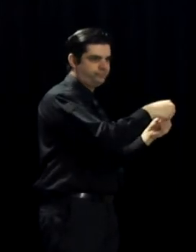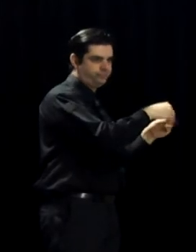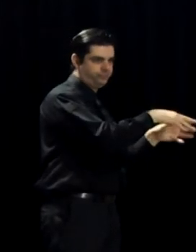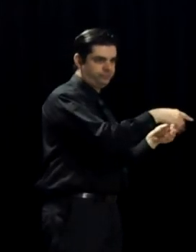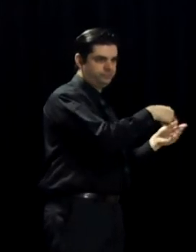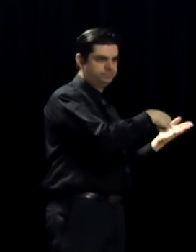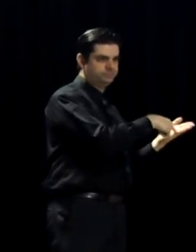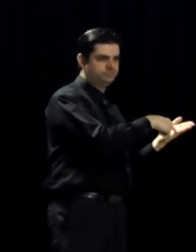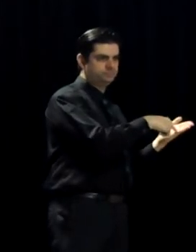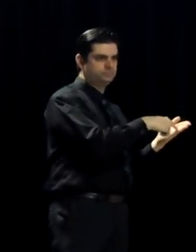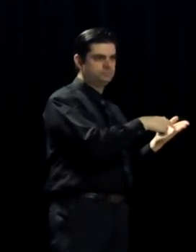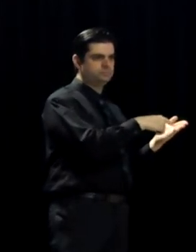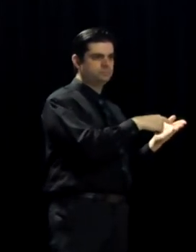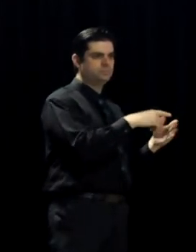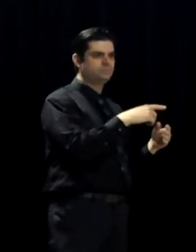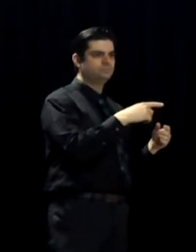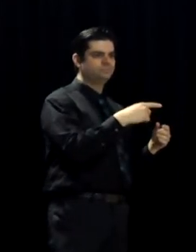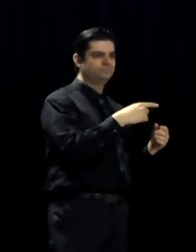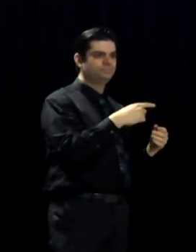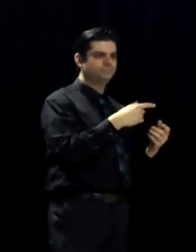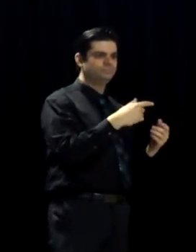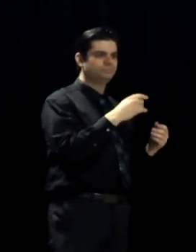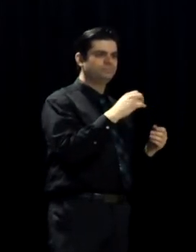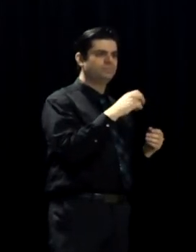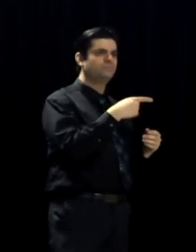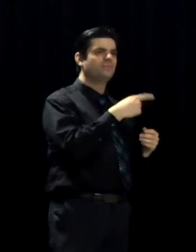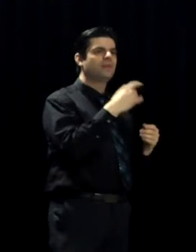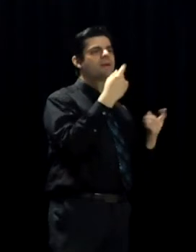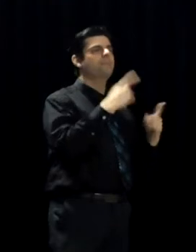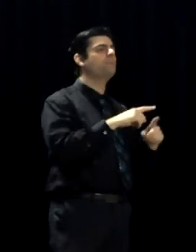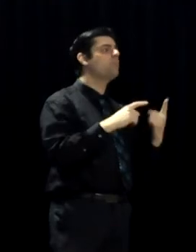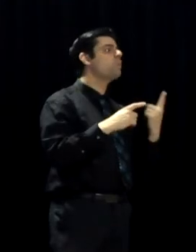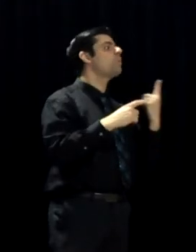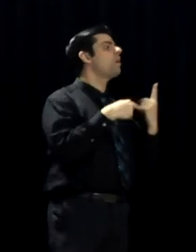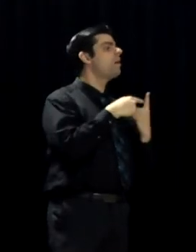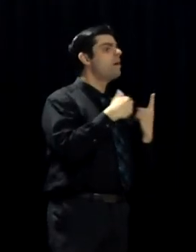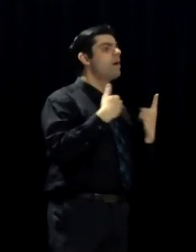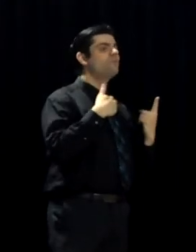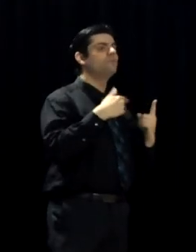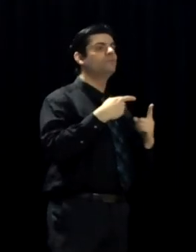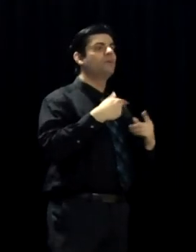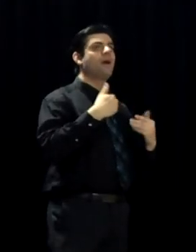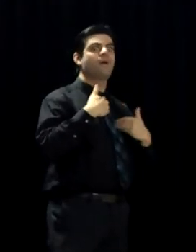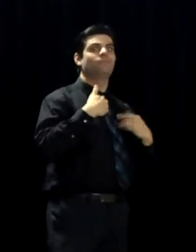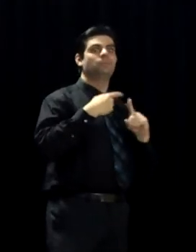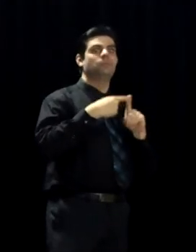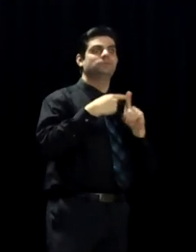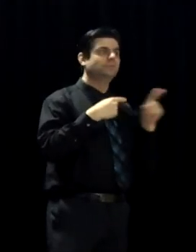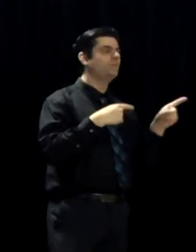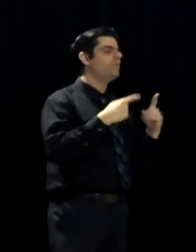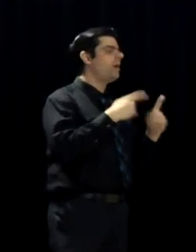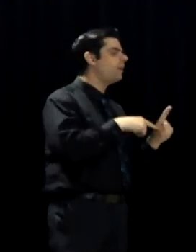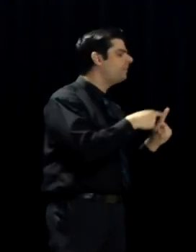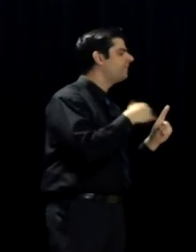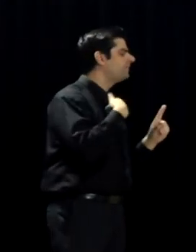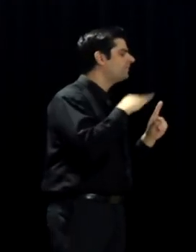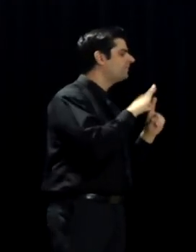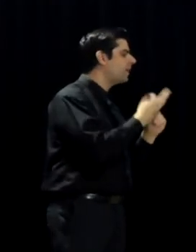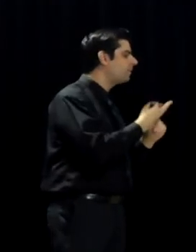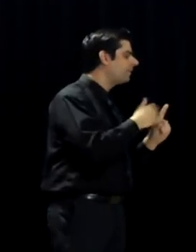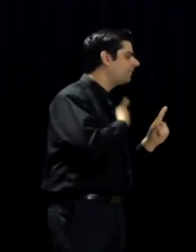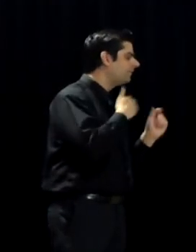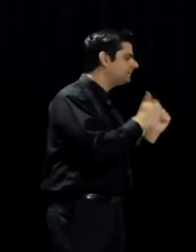in a quarantine, loved ones of someone who was tested positive for COVID-19. They now have symptoms. We deem